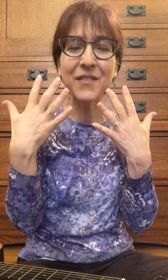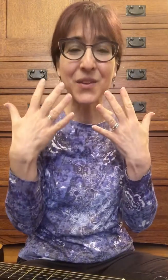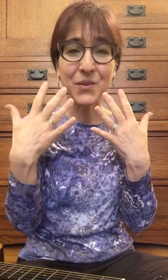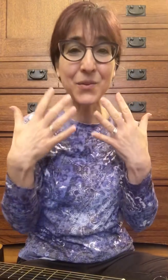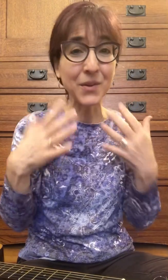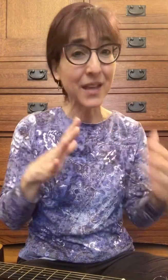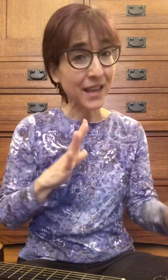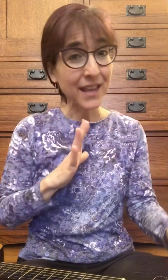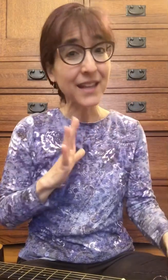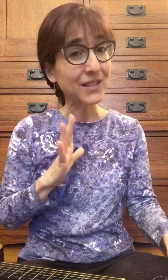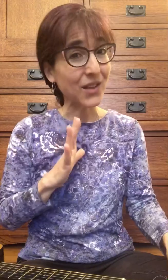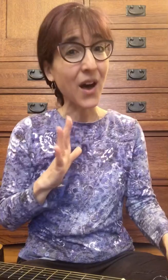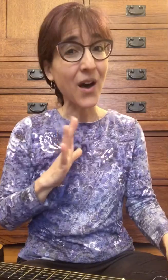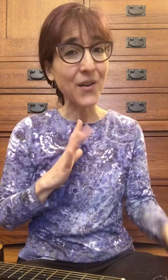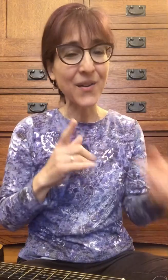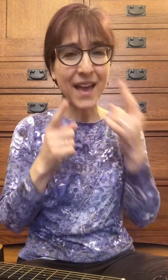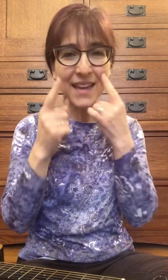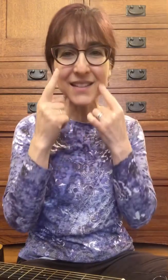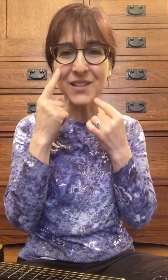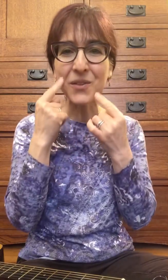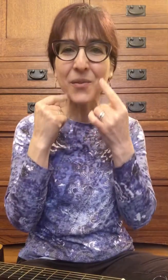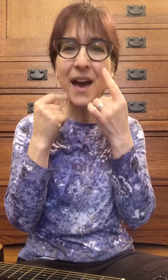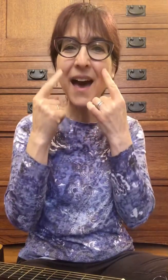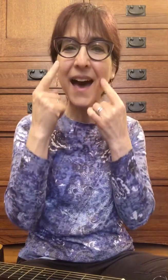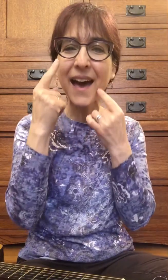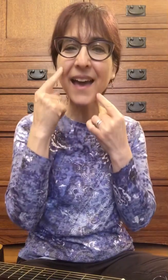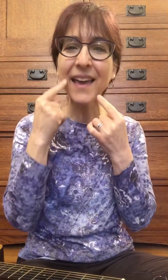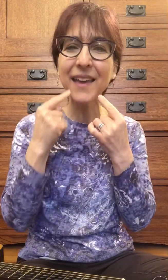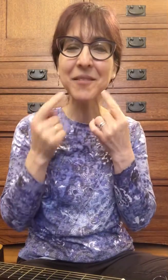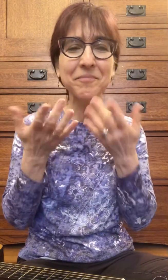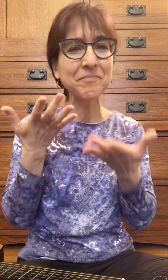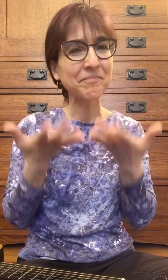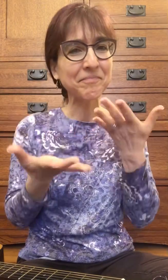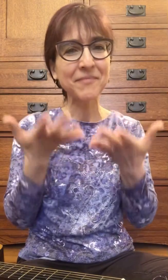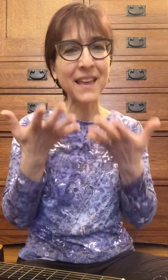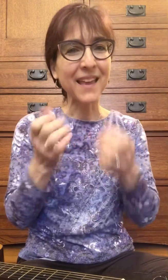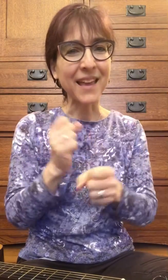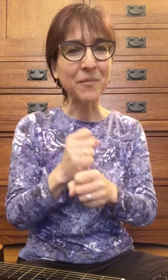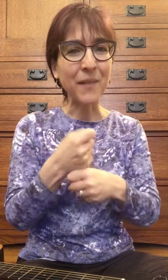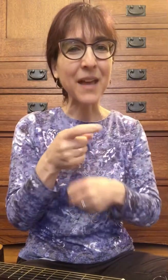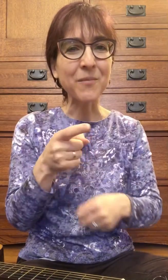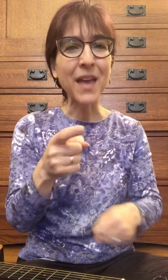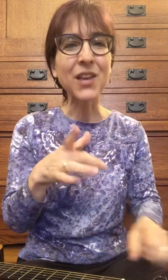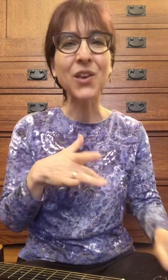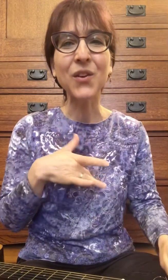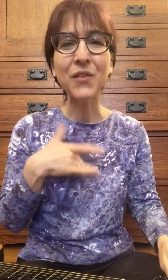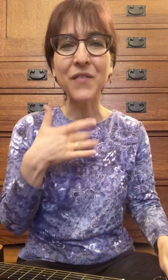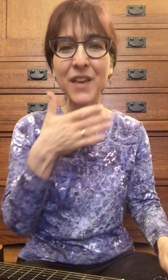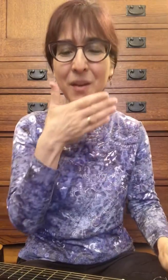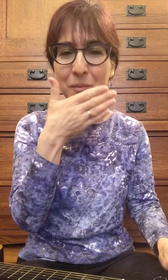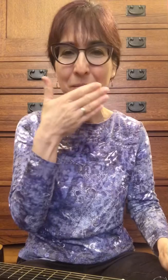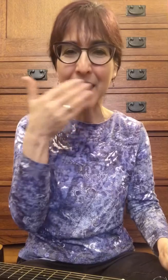you. It's all right to cry. It might make you feel